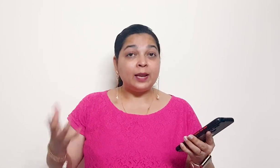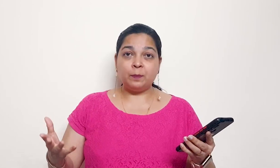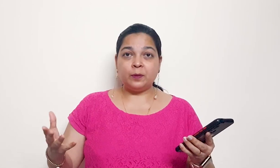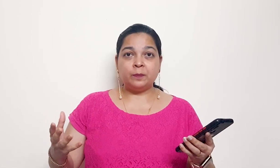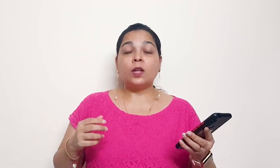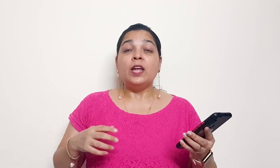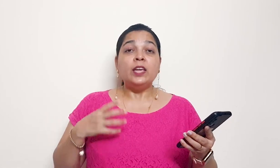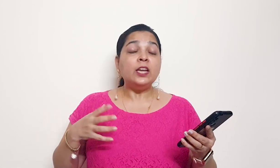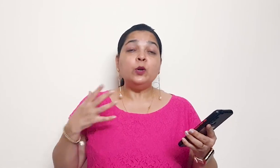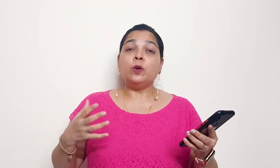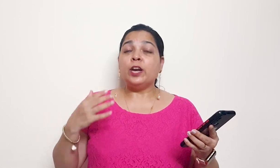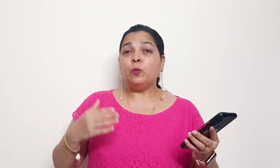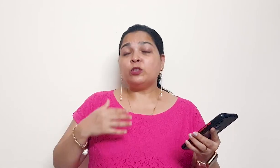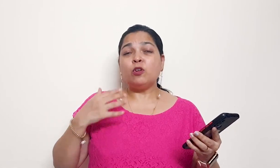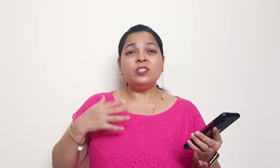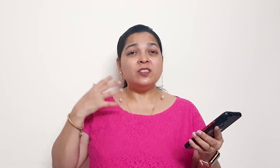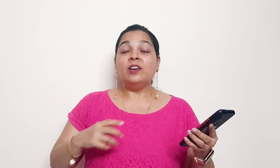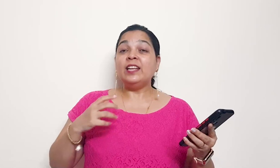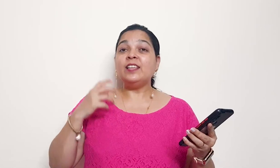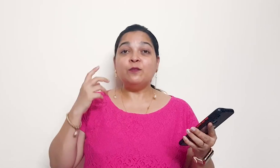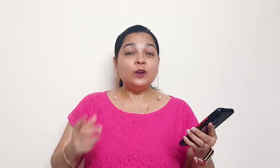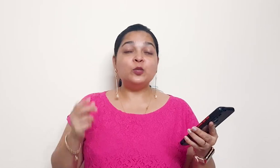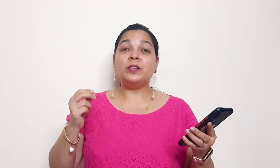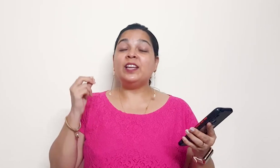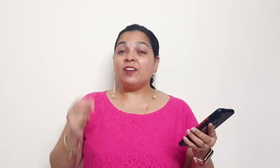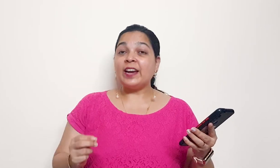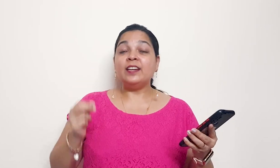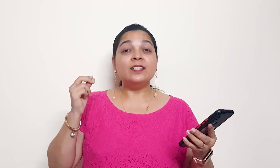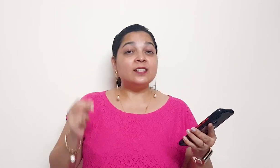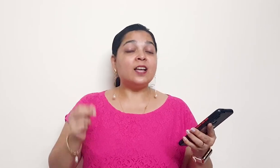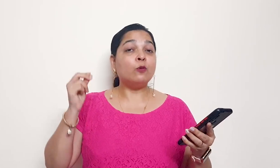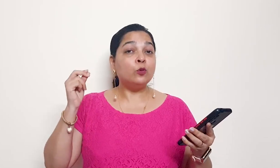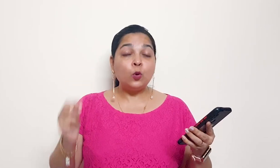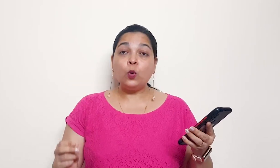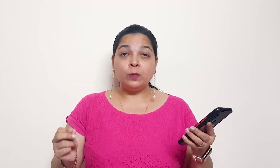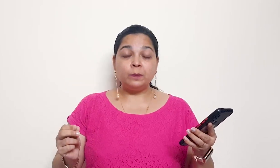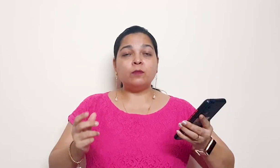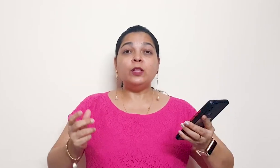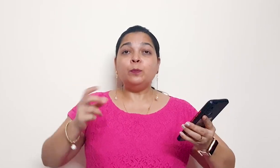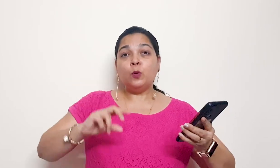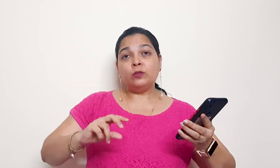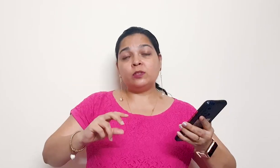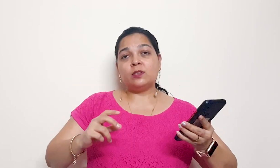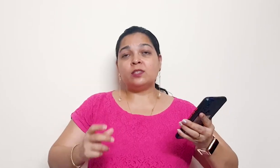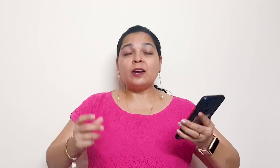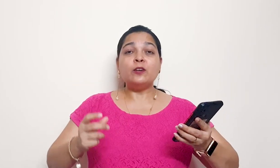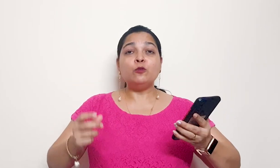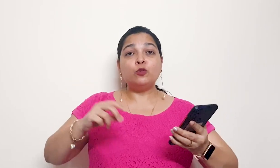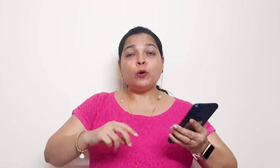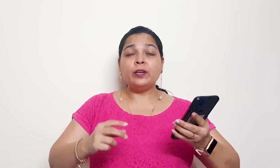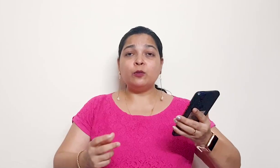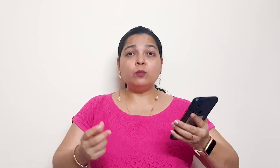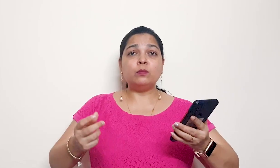won't help. He knew it was not just believing words with the right sound code. When the bones